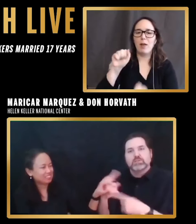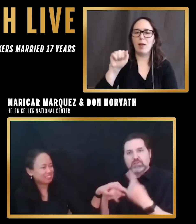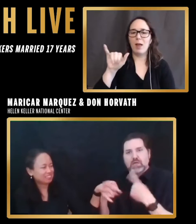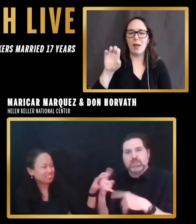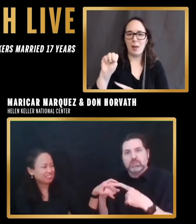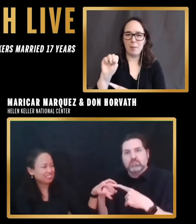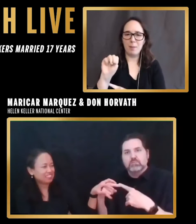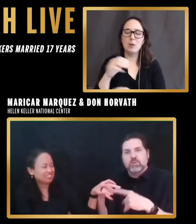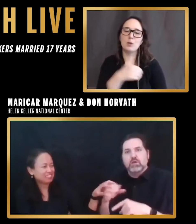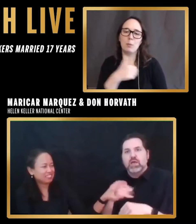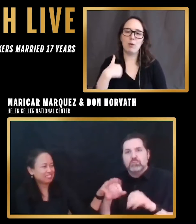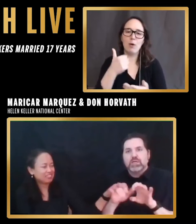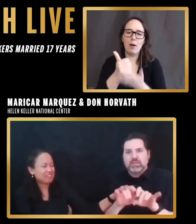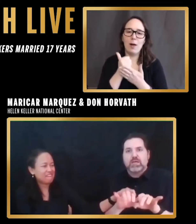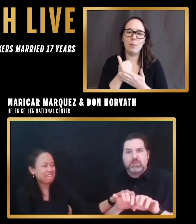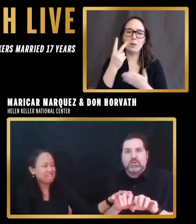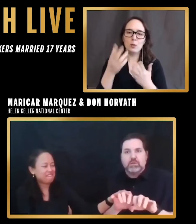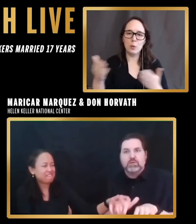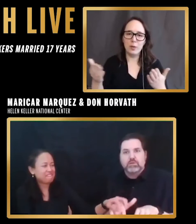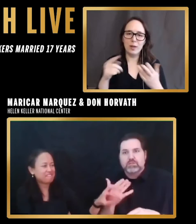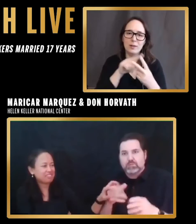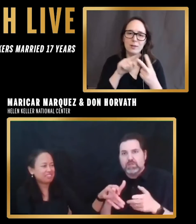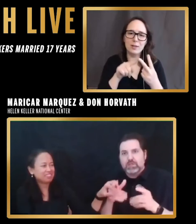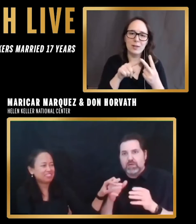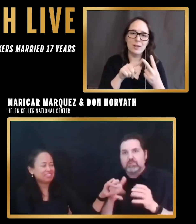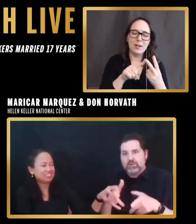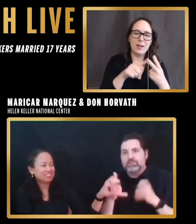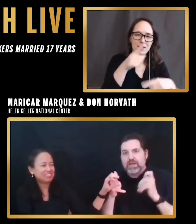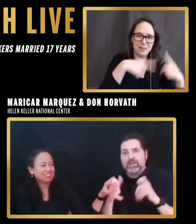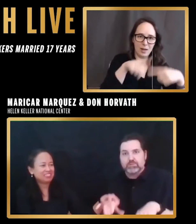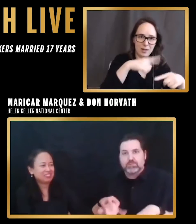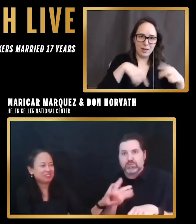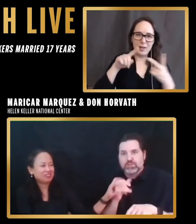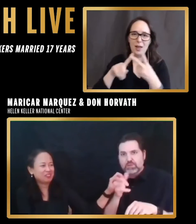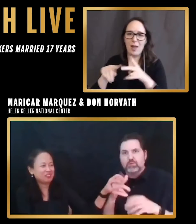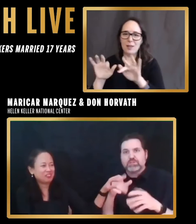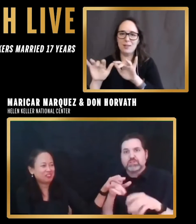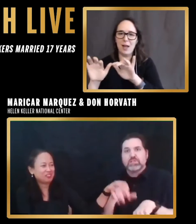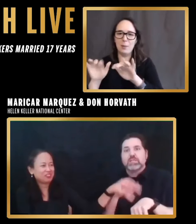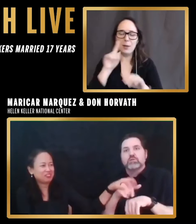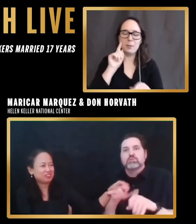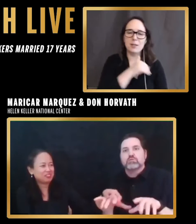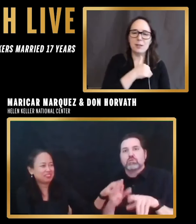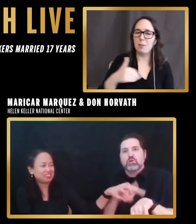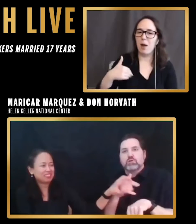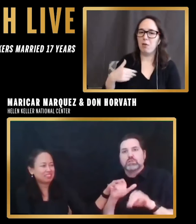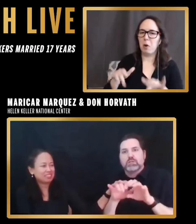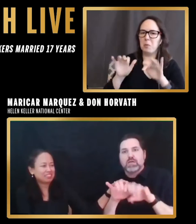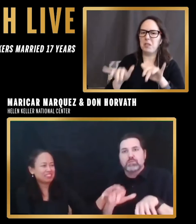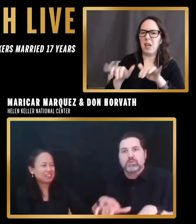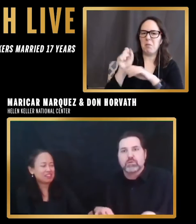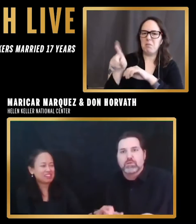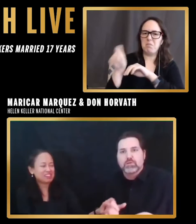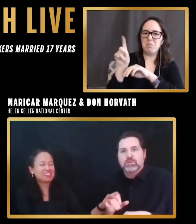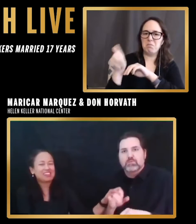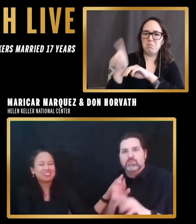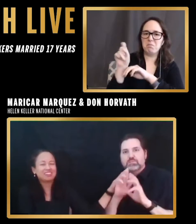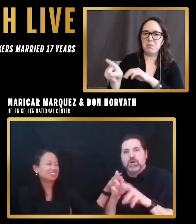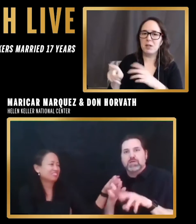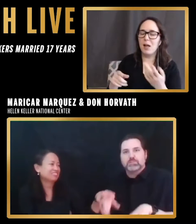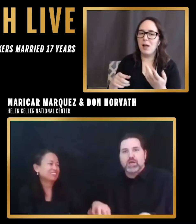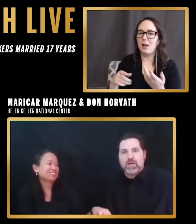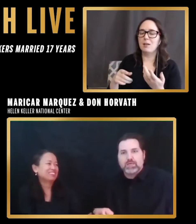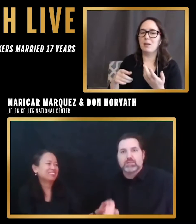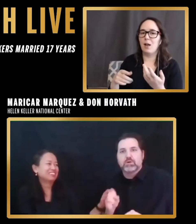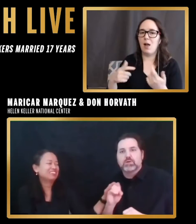my signing and my typing, because it got really fast, because she said, what's taking you so long to type the